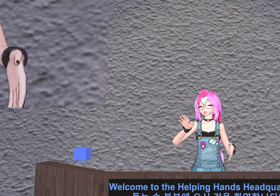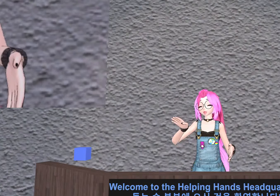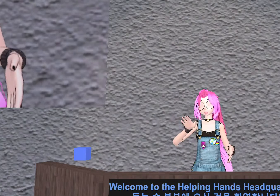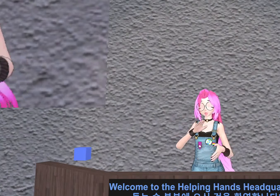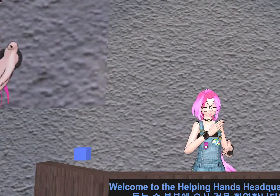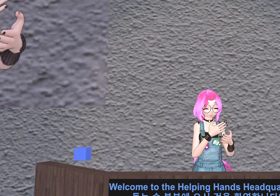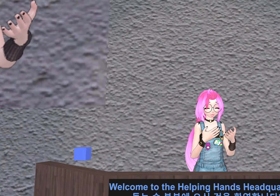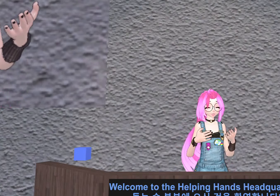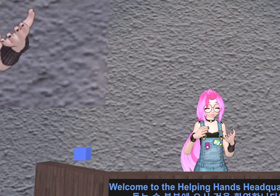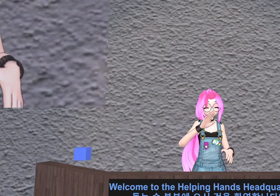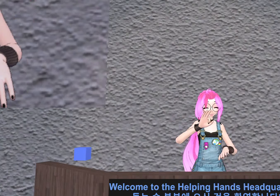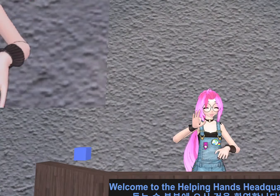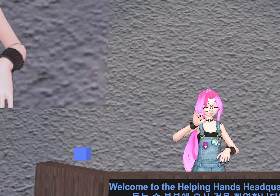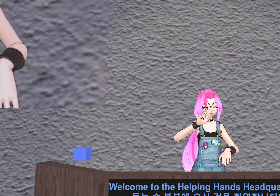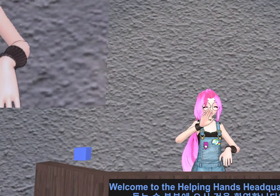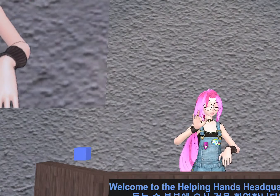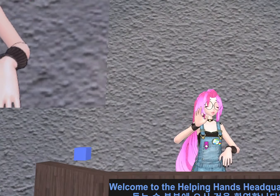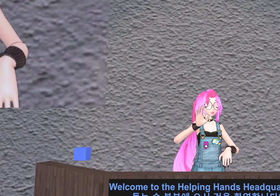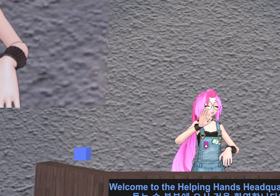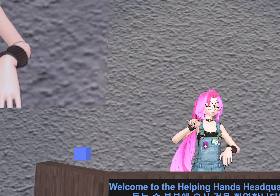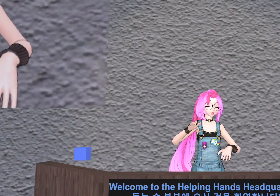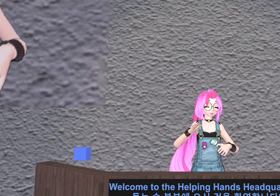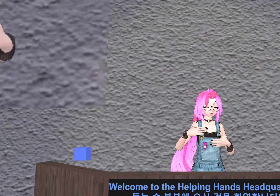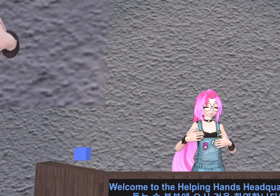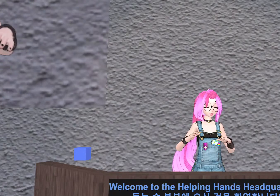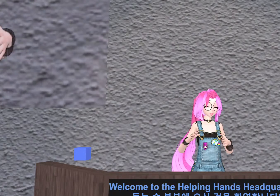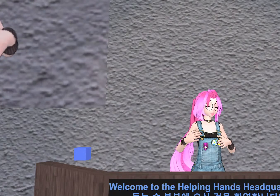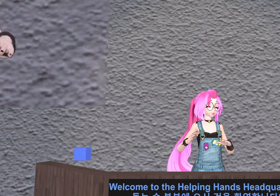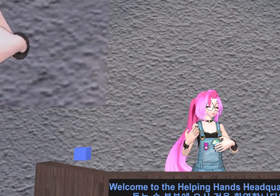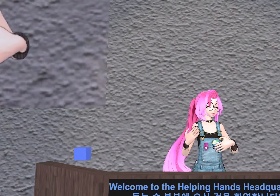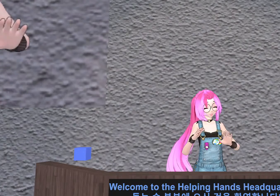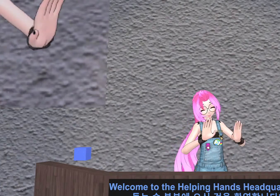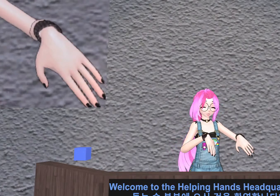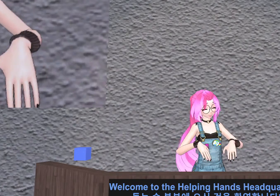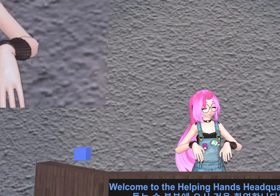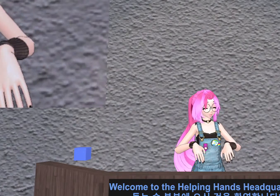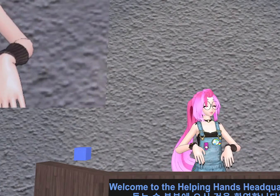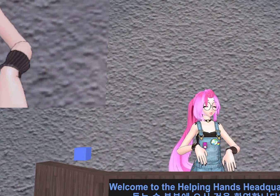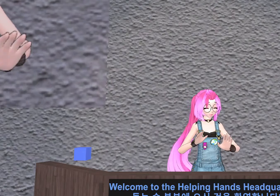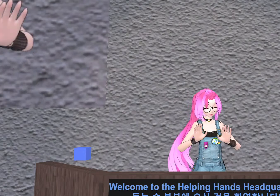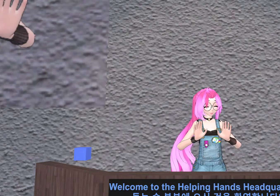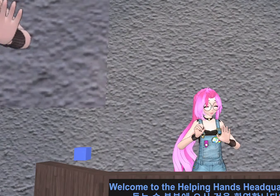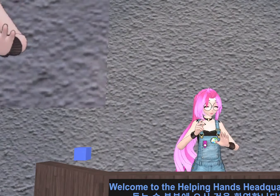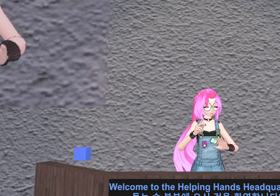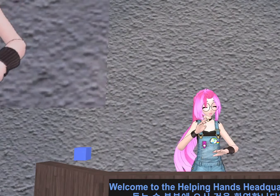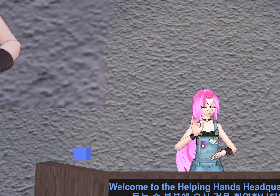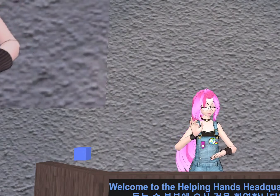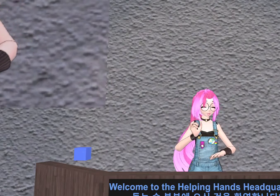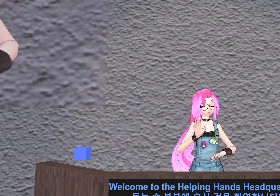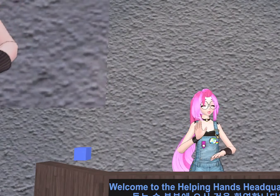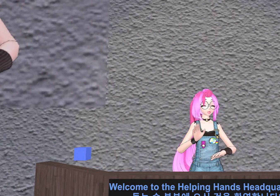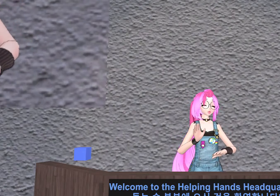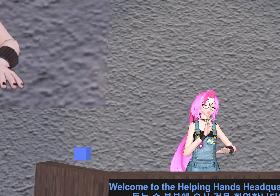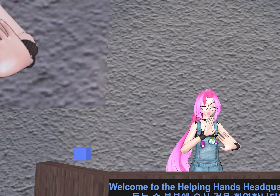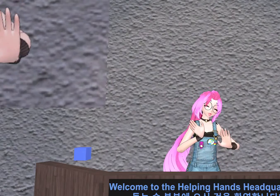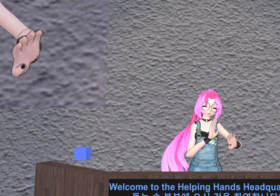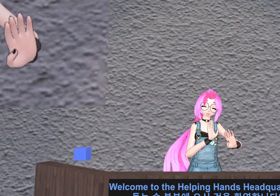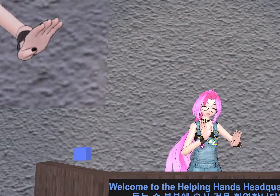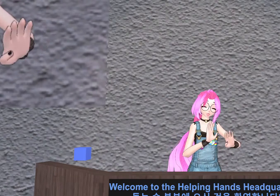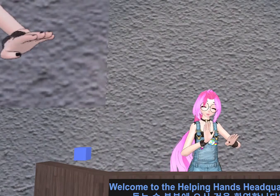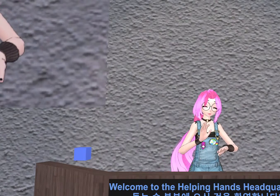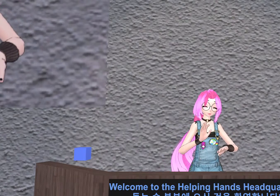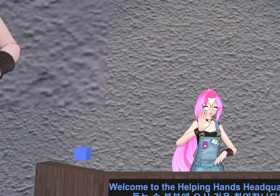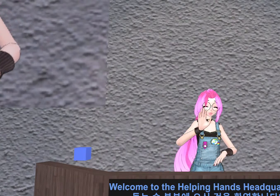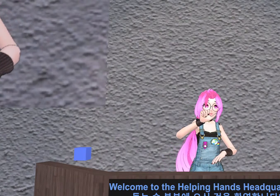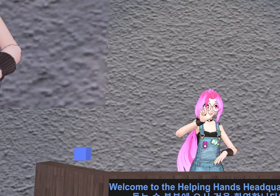is I'm seeing some of you guys just fingerspell everything because you get so nervous. It's okay. Like it's okay if you need to fingerspell,